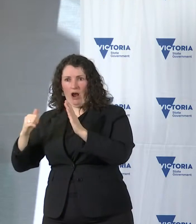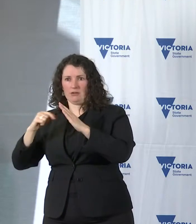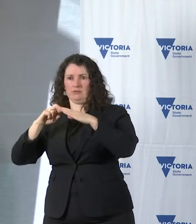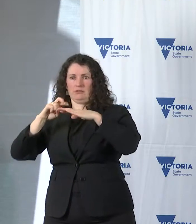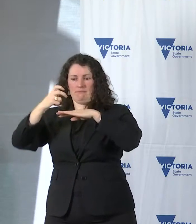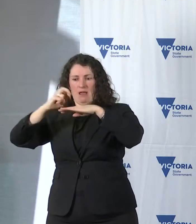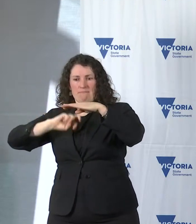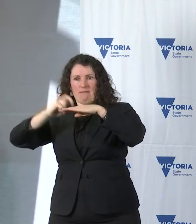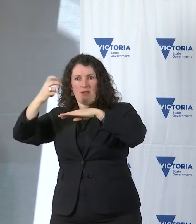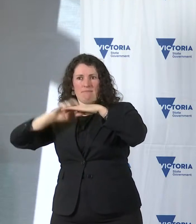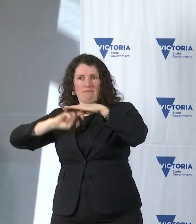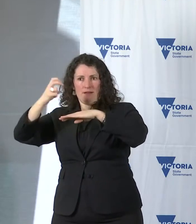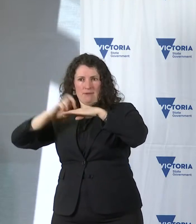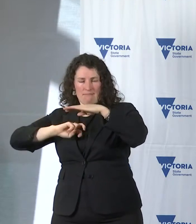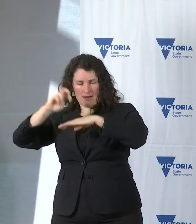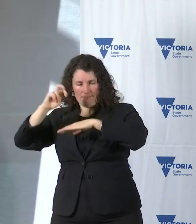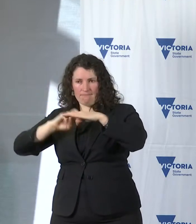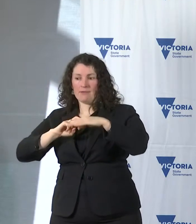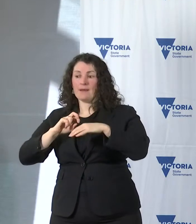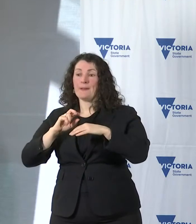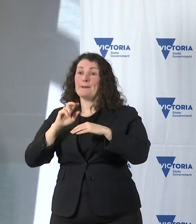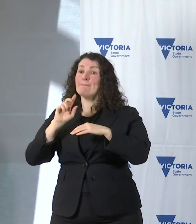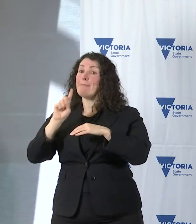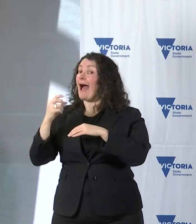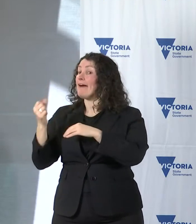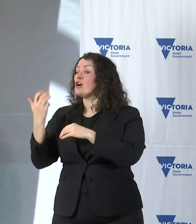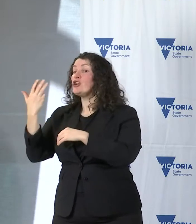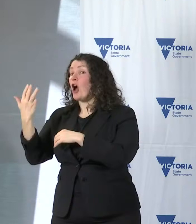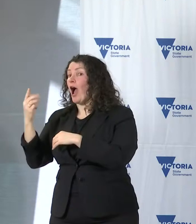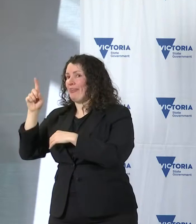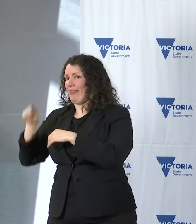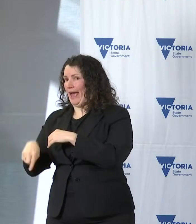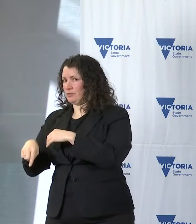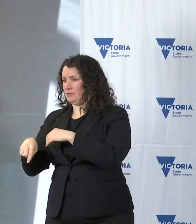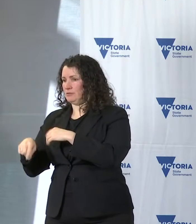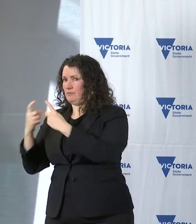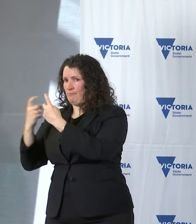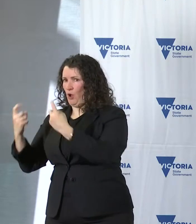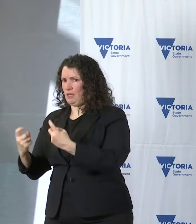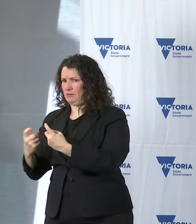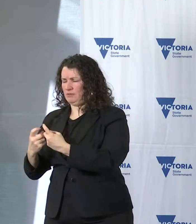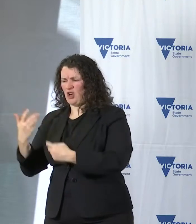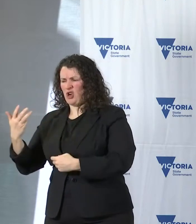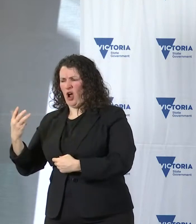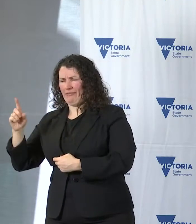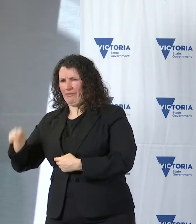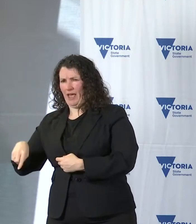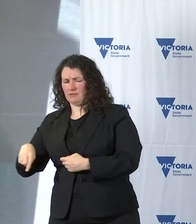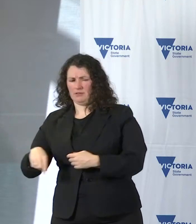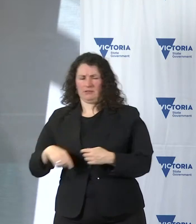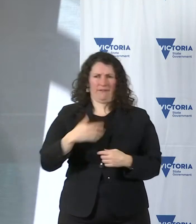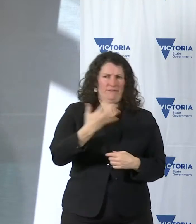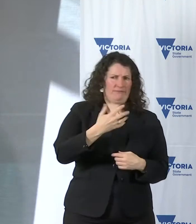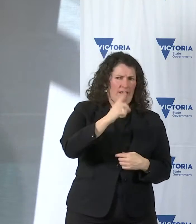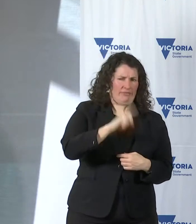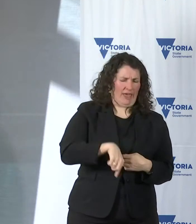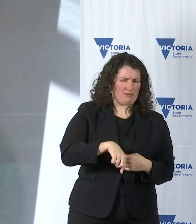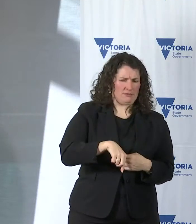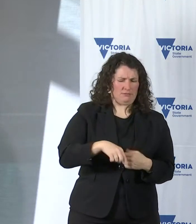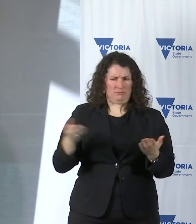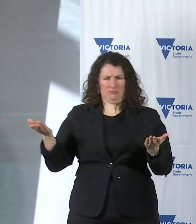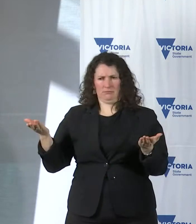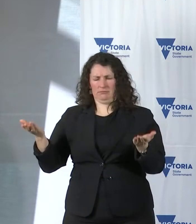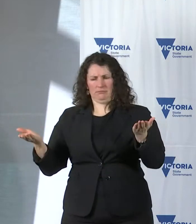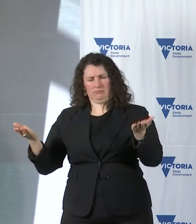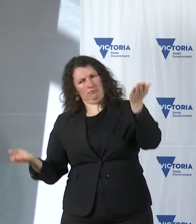people come and go within the one permit quite regularly. So that partly explains,